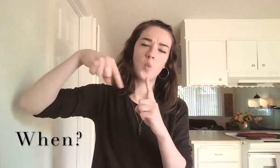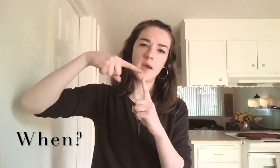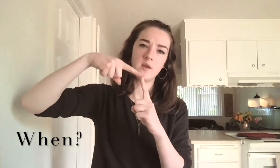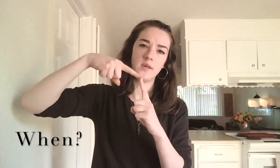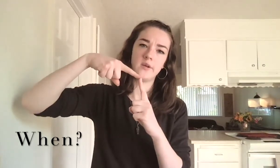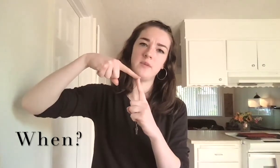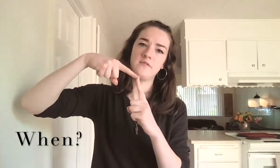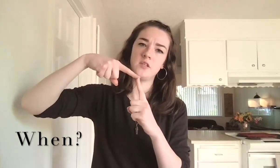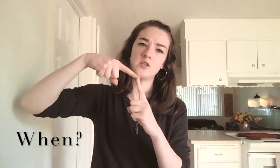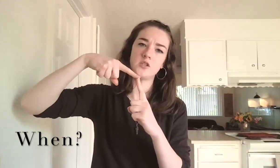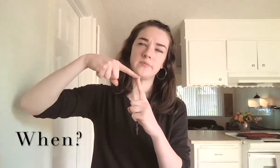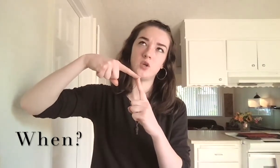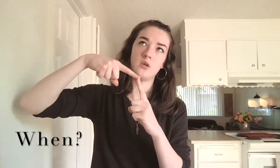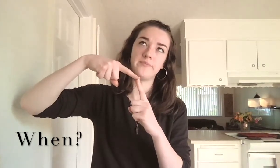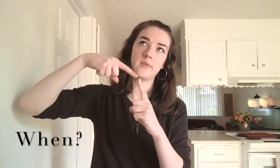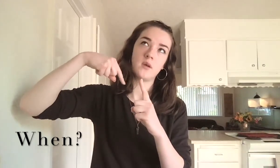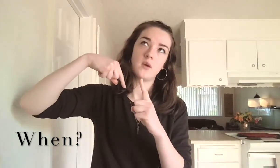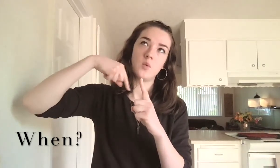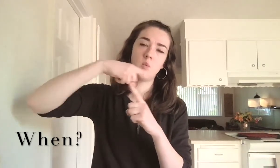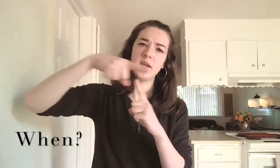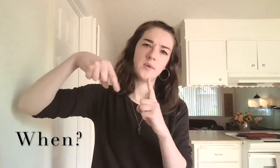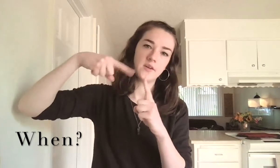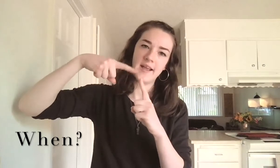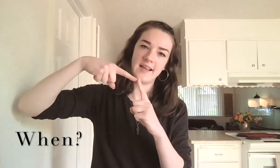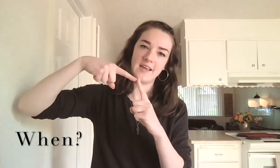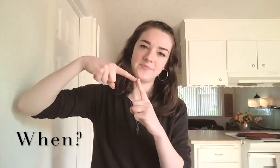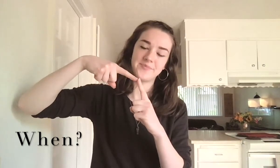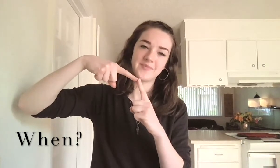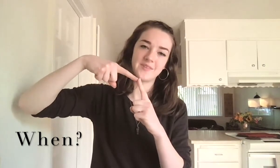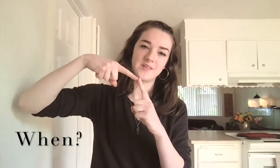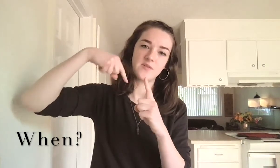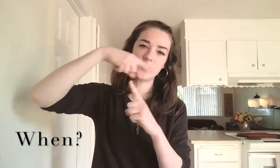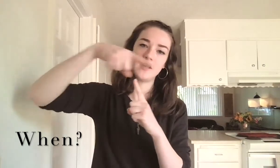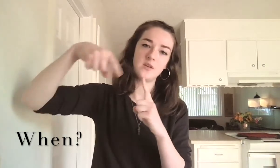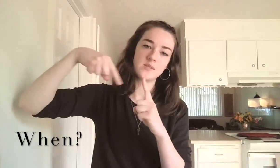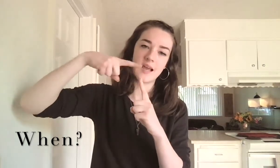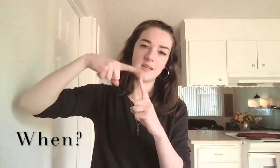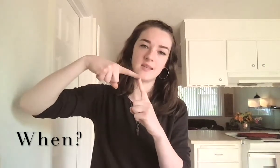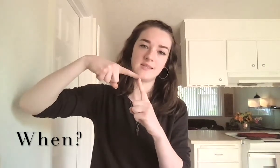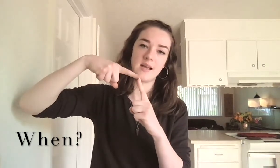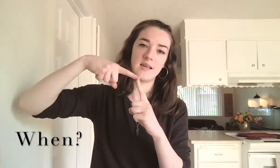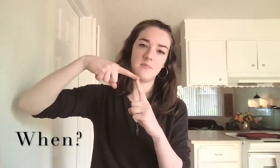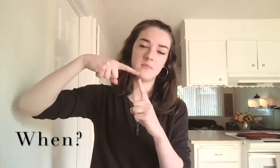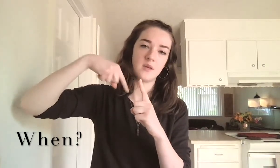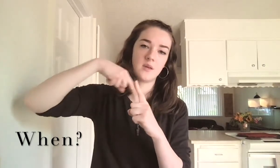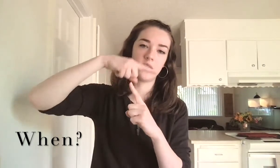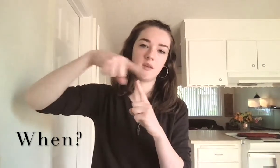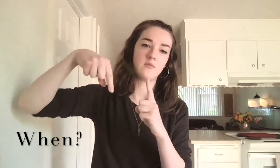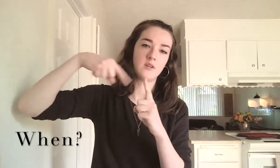When are we going to meet for lunch? Or when are we going to hang out? So this would be used as a time in relevance to